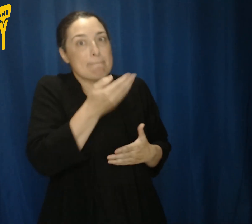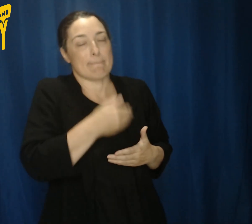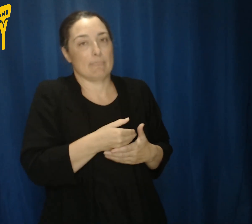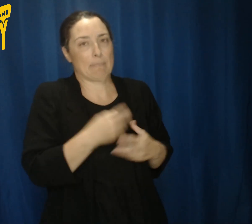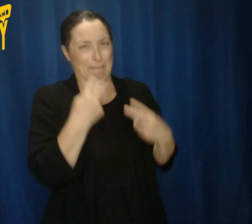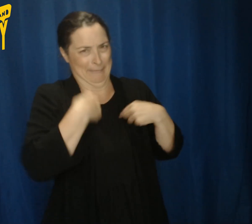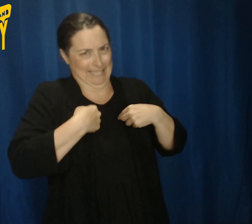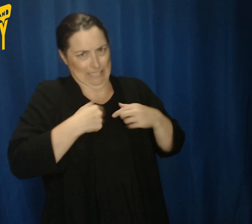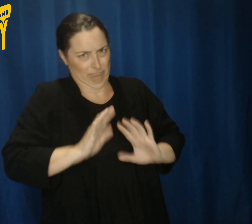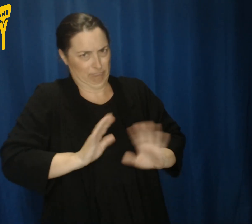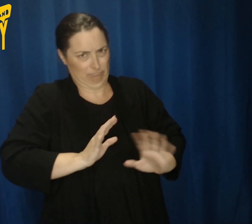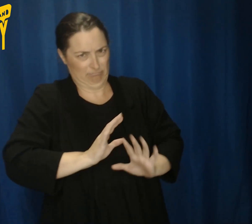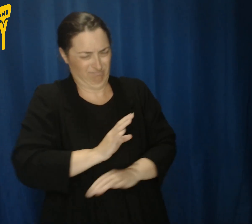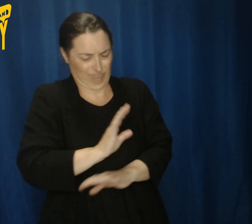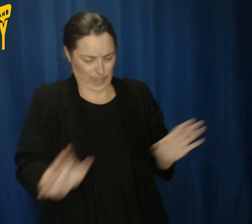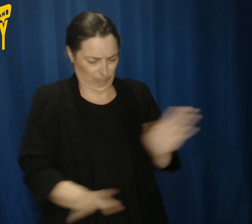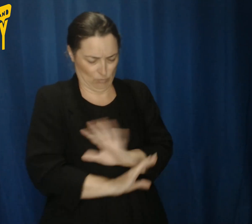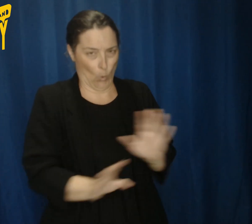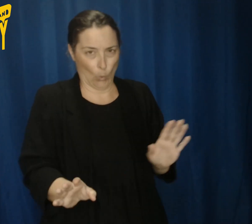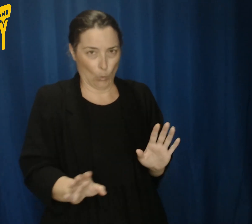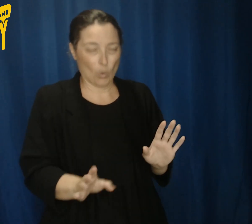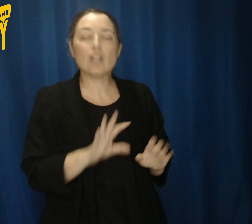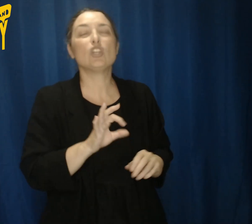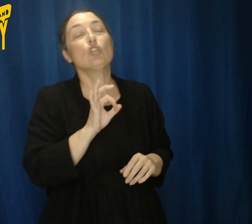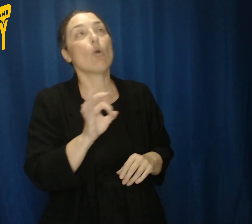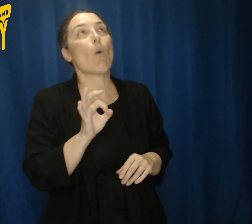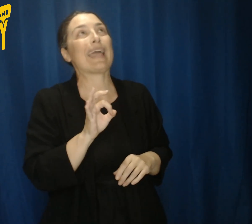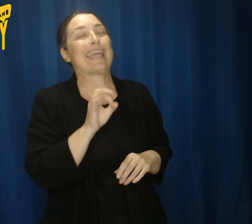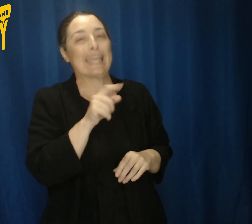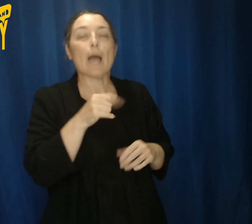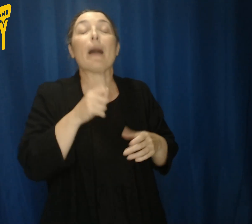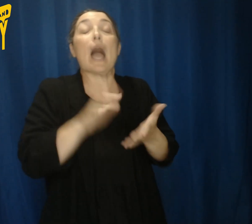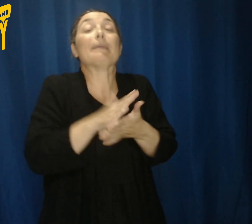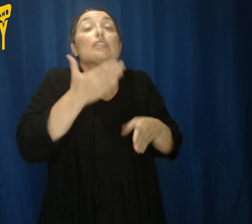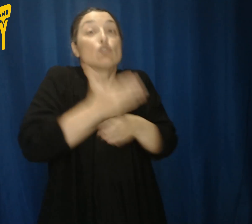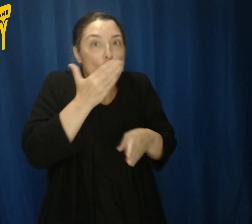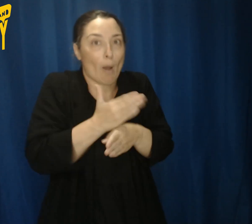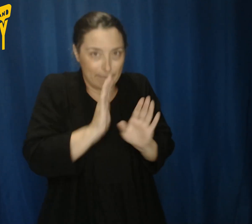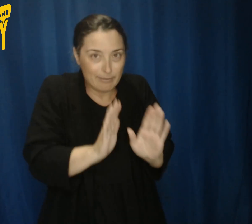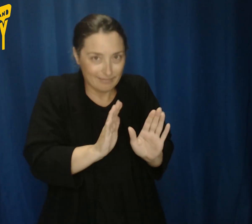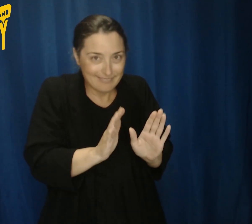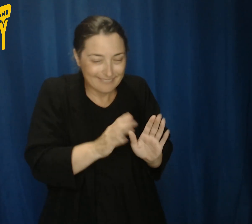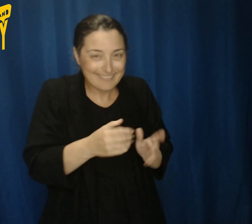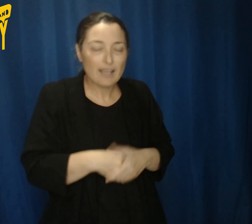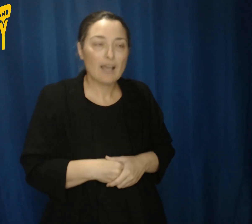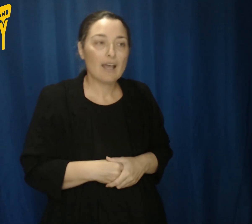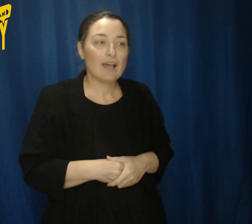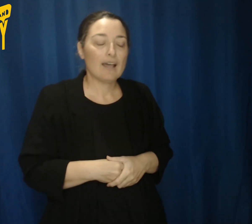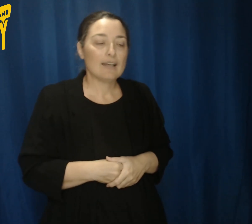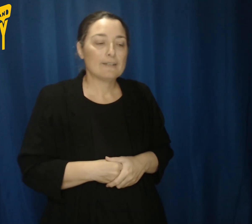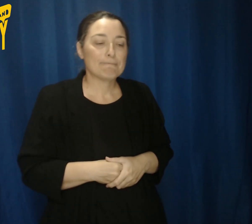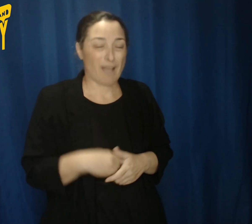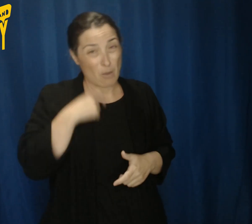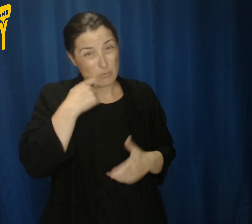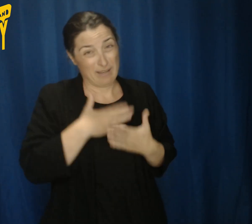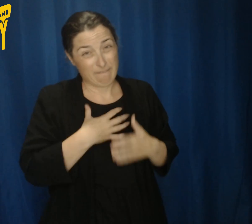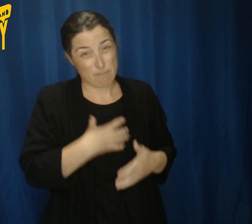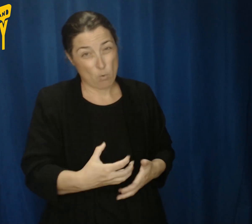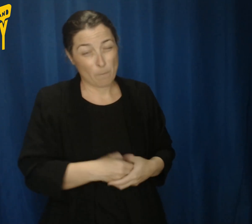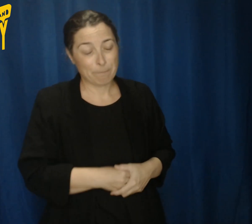because, oh, not him, but you know what I mean, the job, right? I'd really love that. And, you know, like we did, this is the thing, it's not